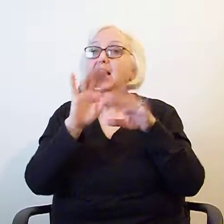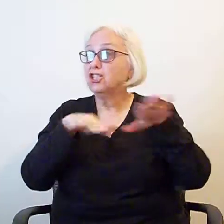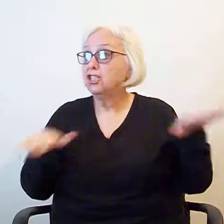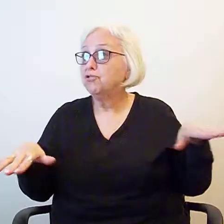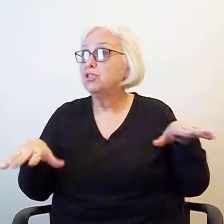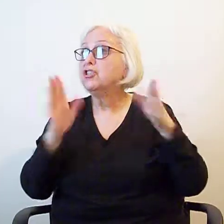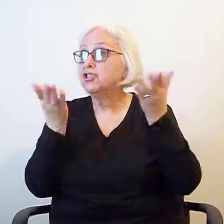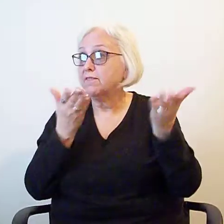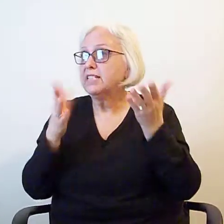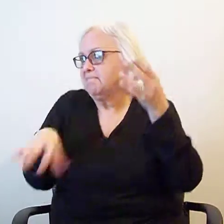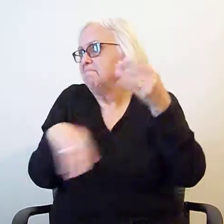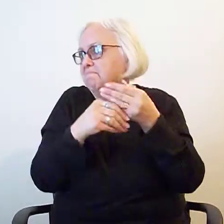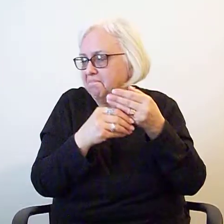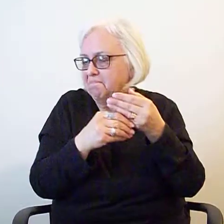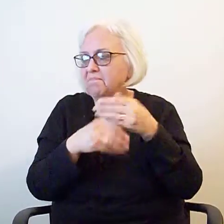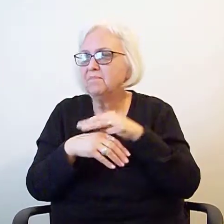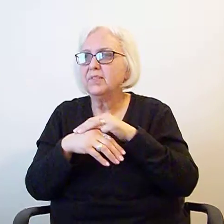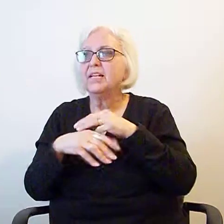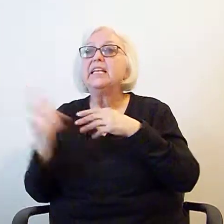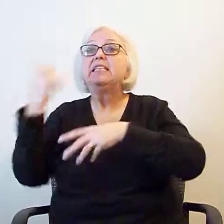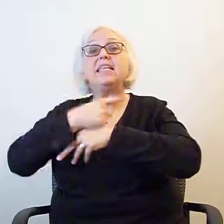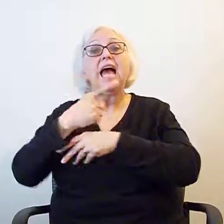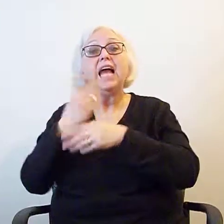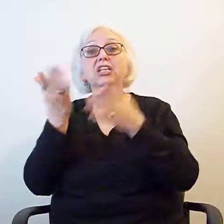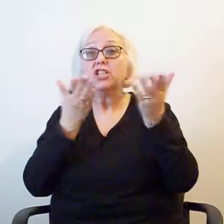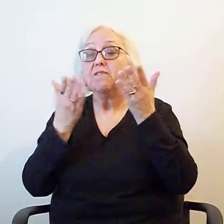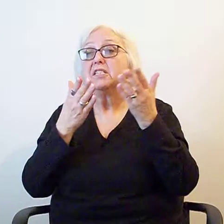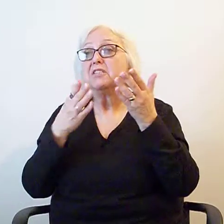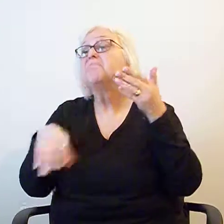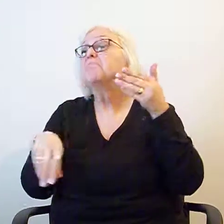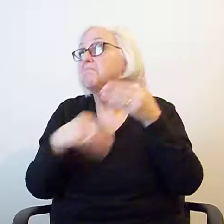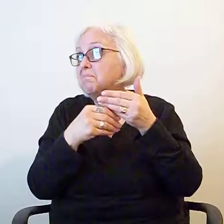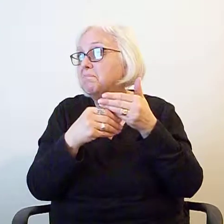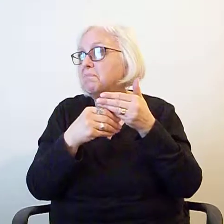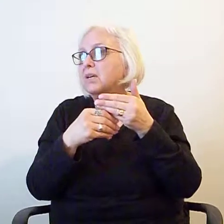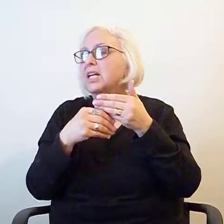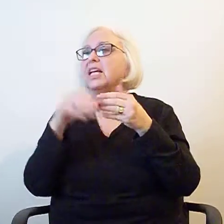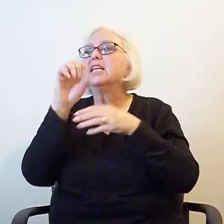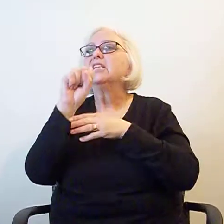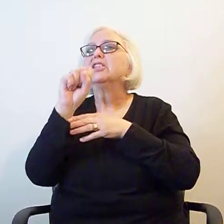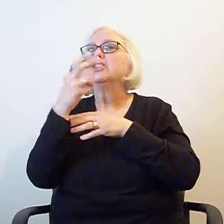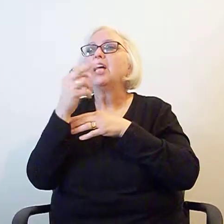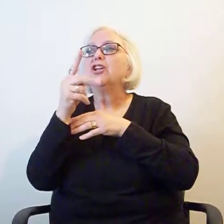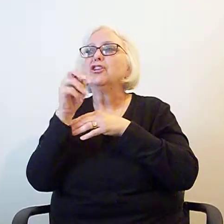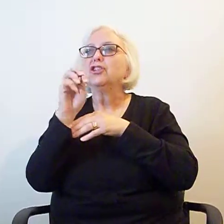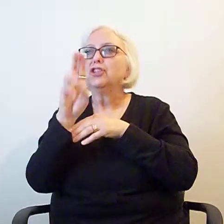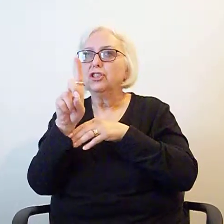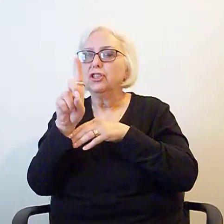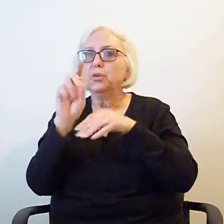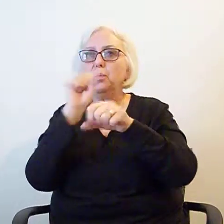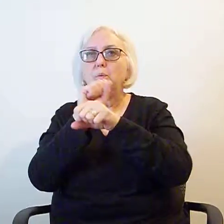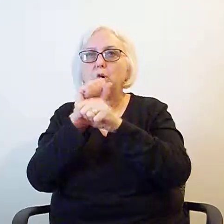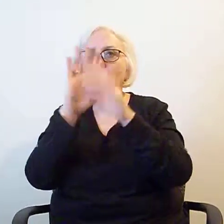services, day services, sheltered work center, interpreting